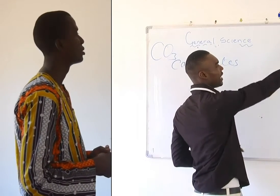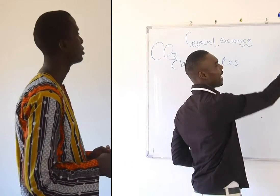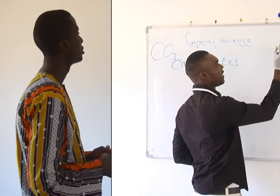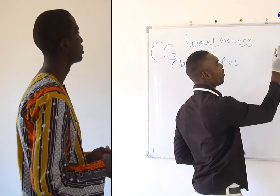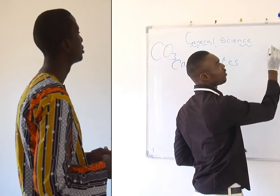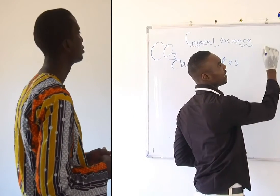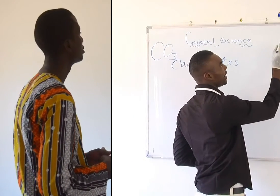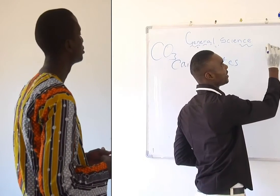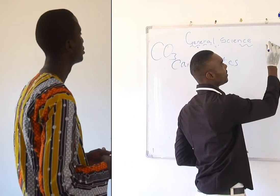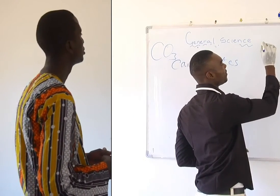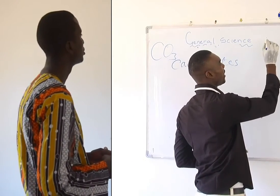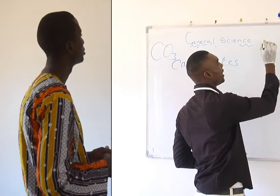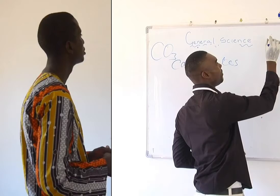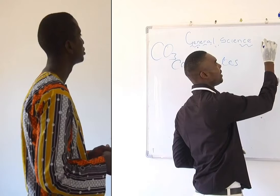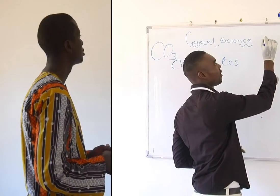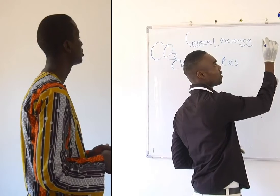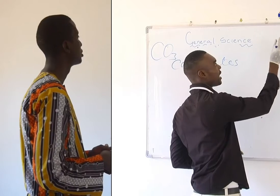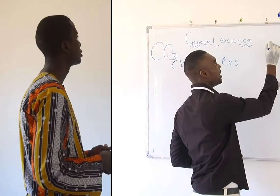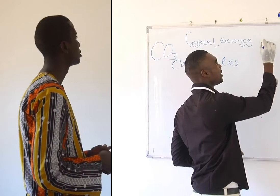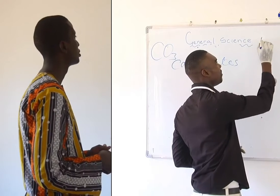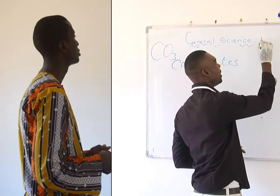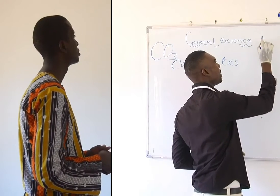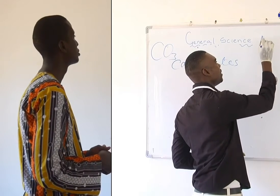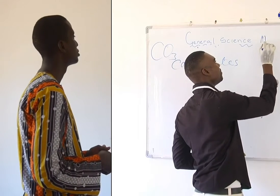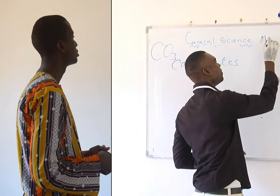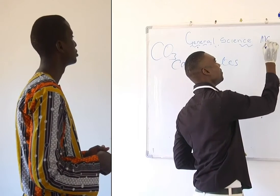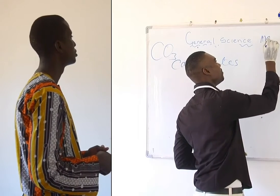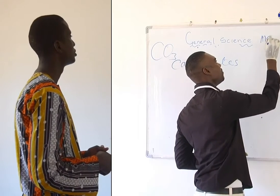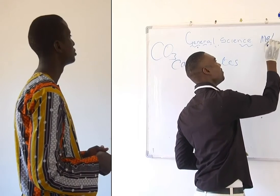the metal hydroxides and the metal oxides,